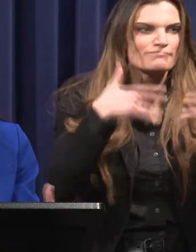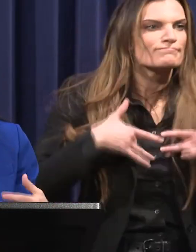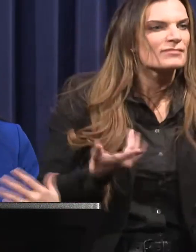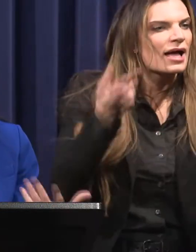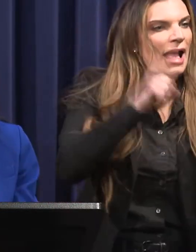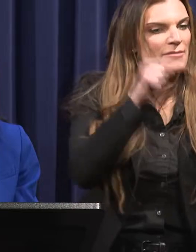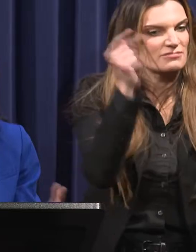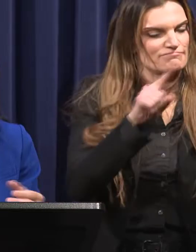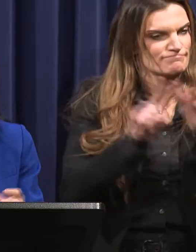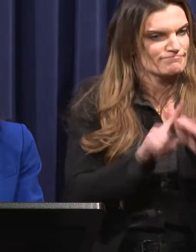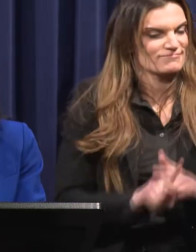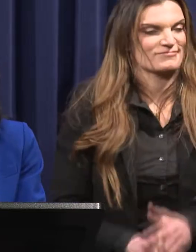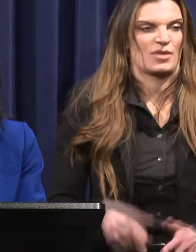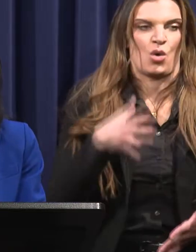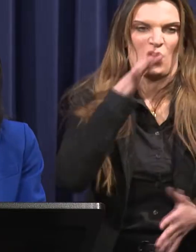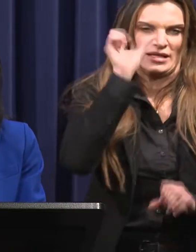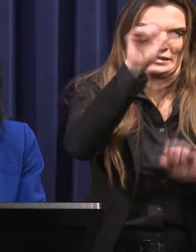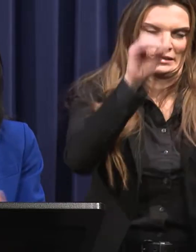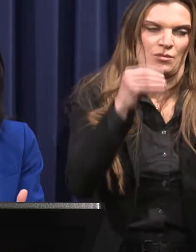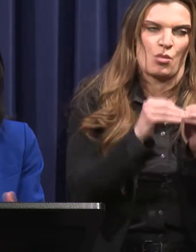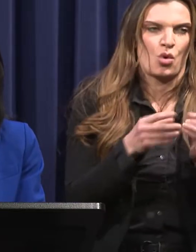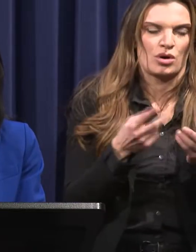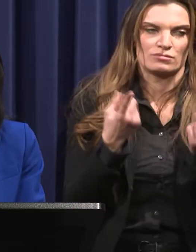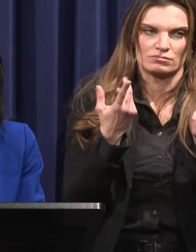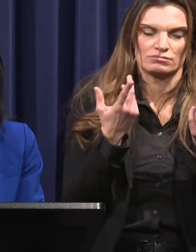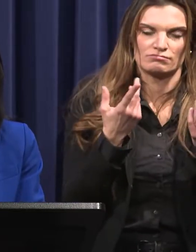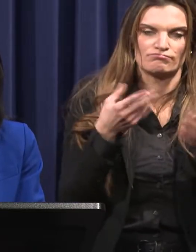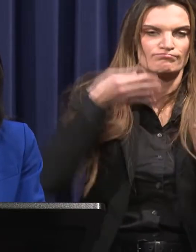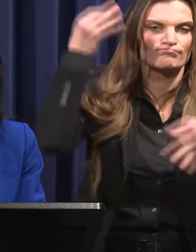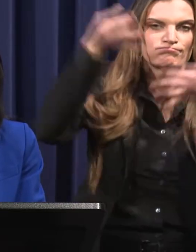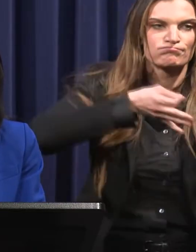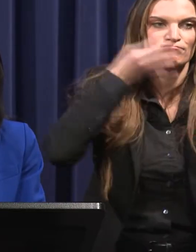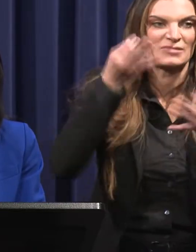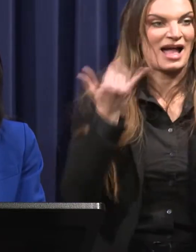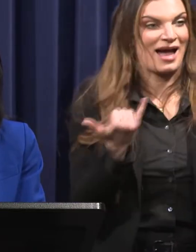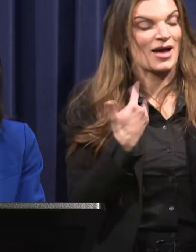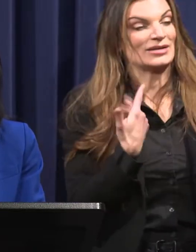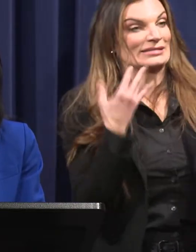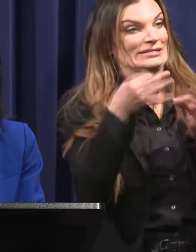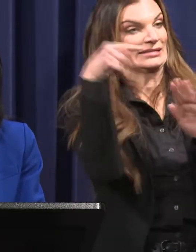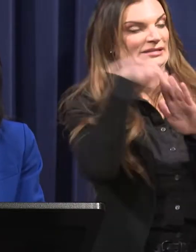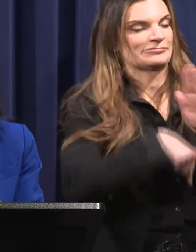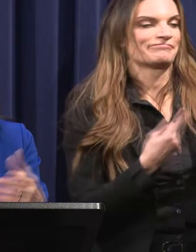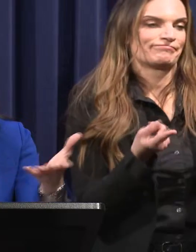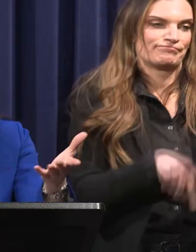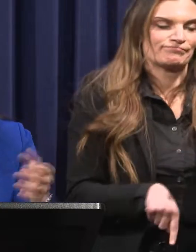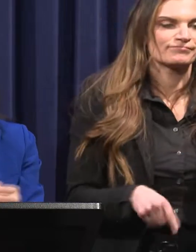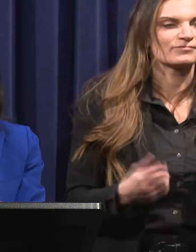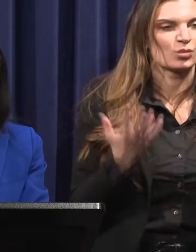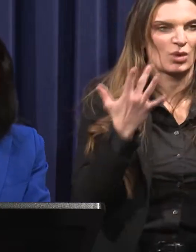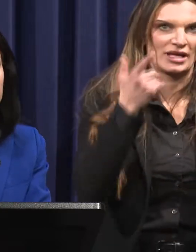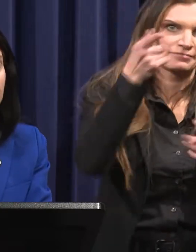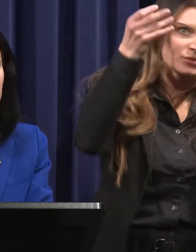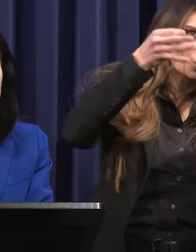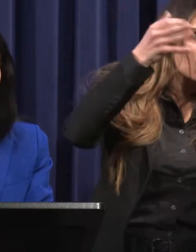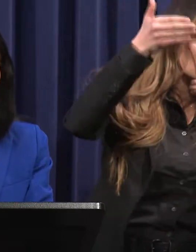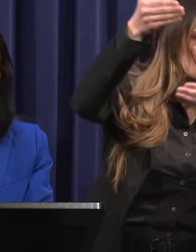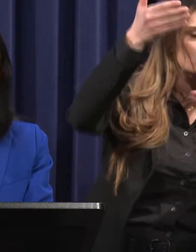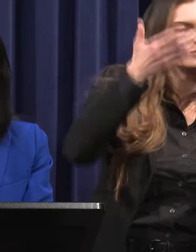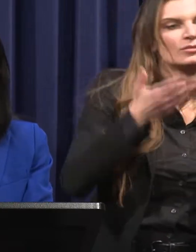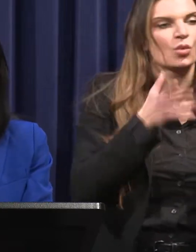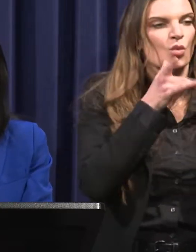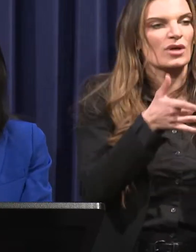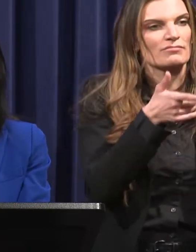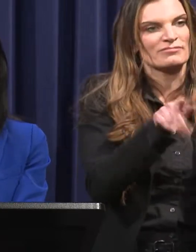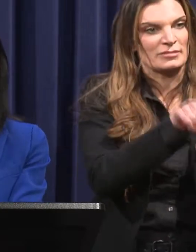can provide in terms of examples, we'll have to wait for, you know, that to be introduced in a court of law or the public-facing documents that you'll be